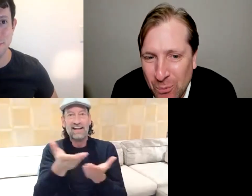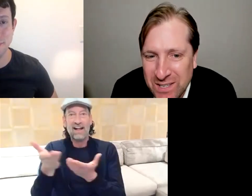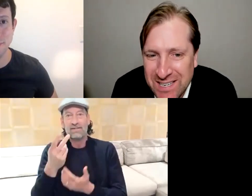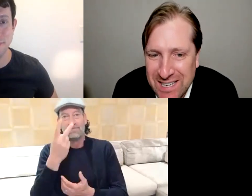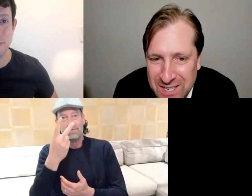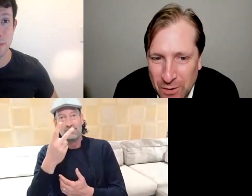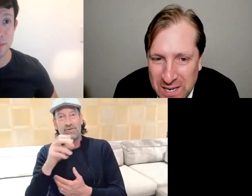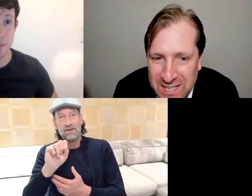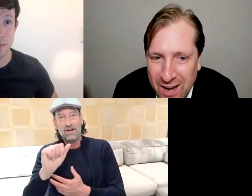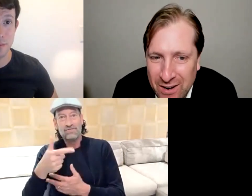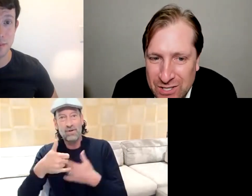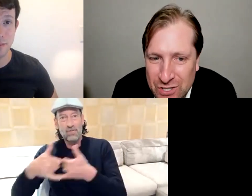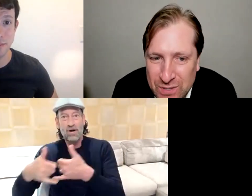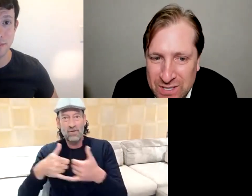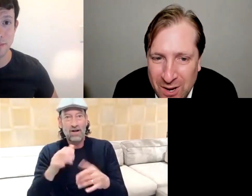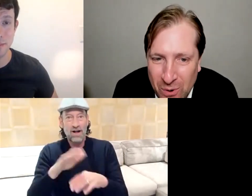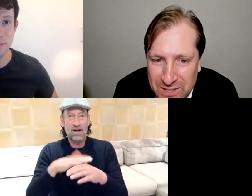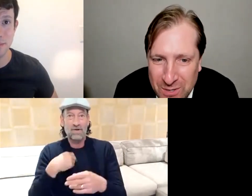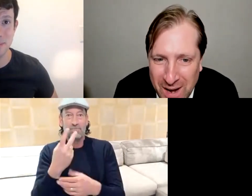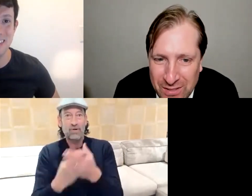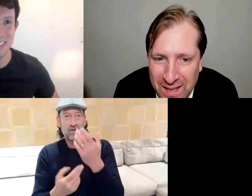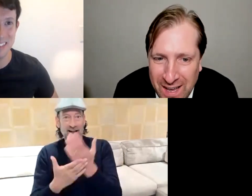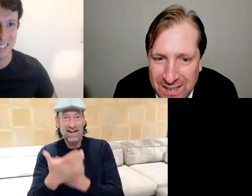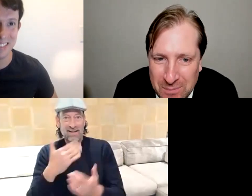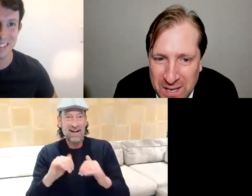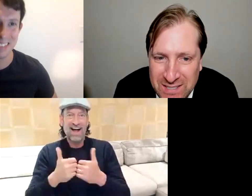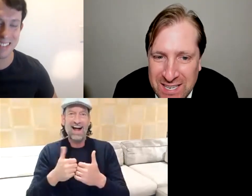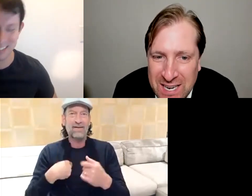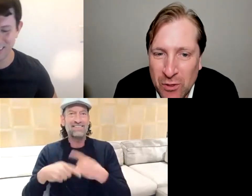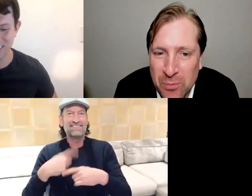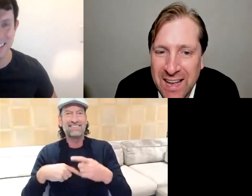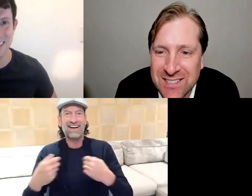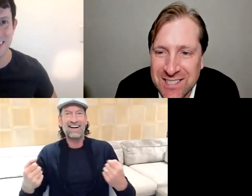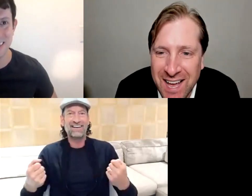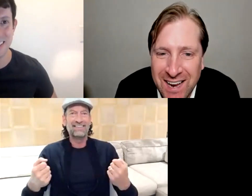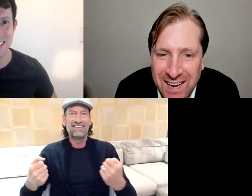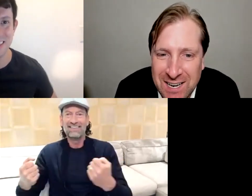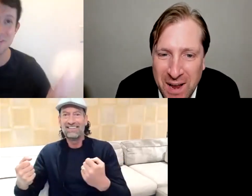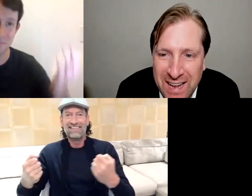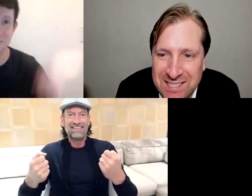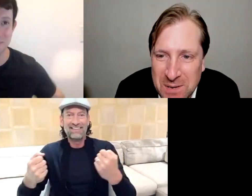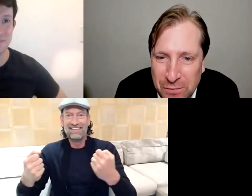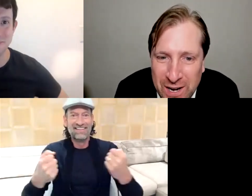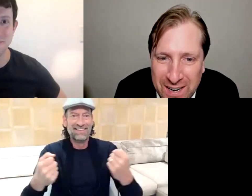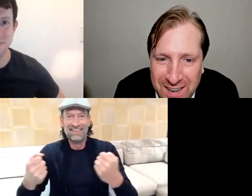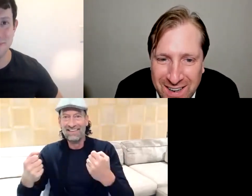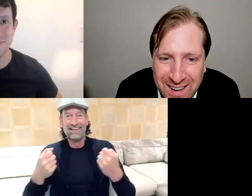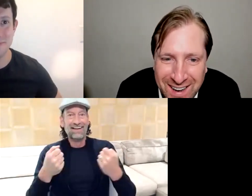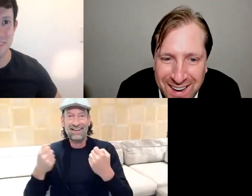night. It wasn't easy for me to carry two SAG Awards around that night, because I need both my hands to sign. I need my hands to be